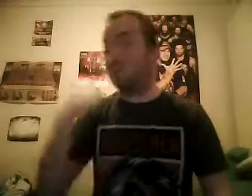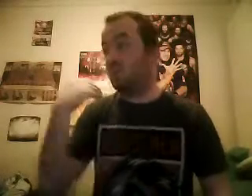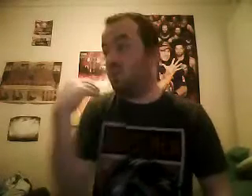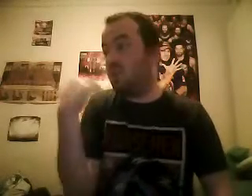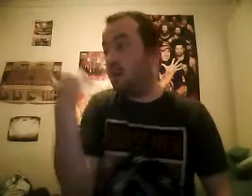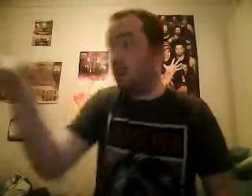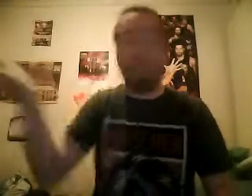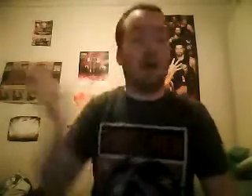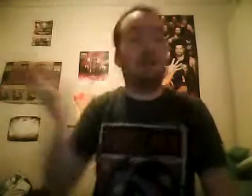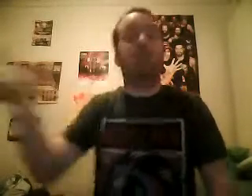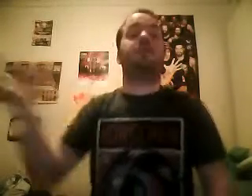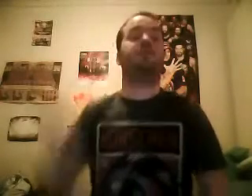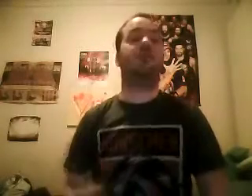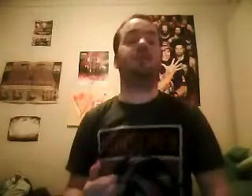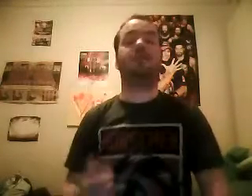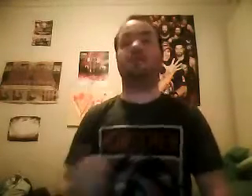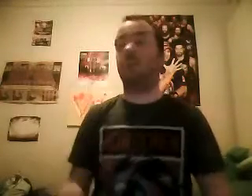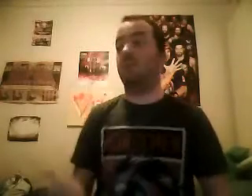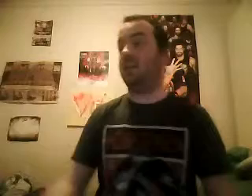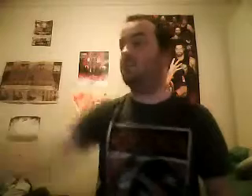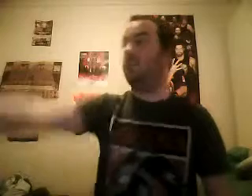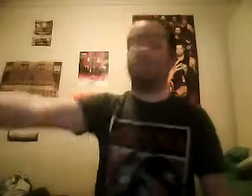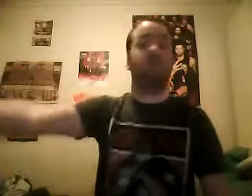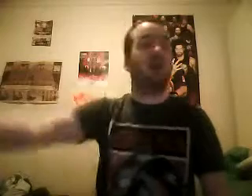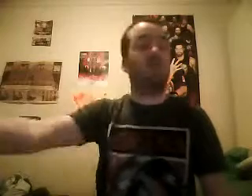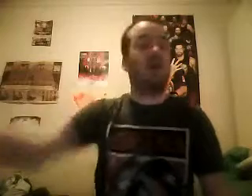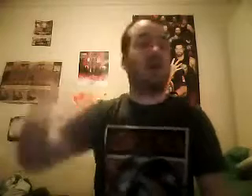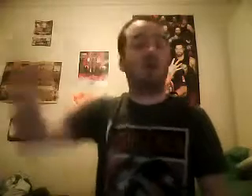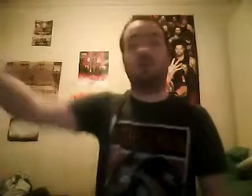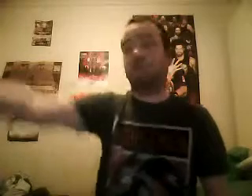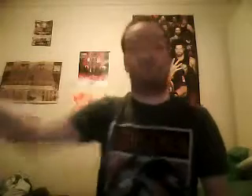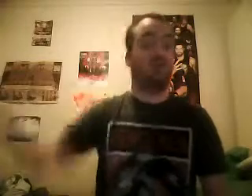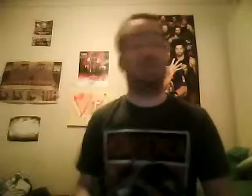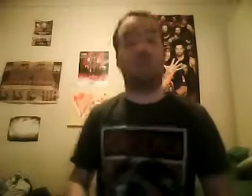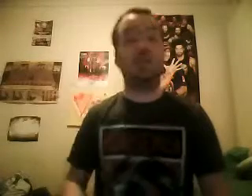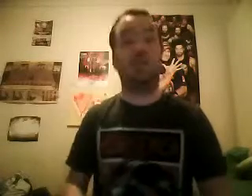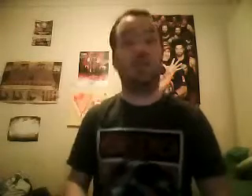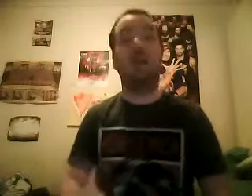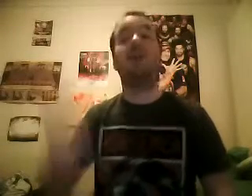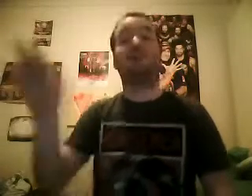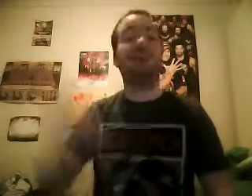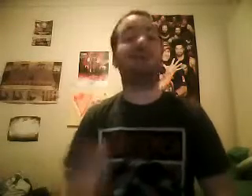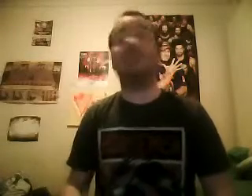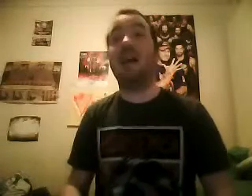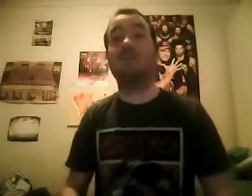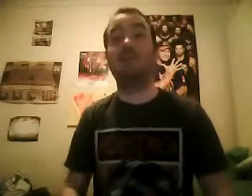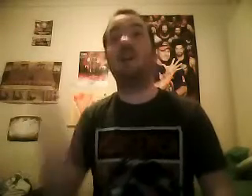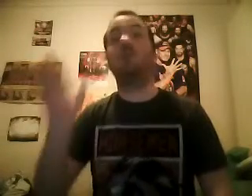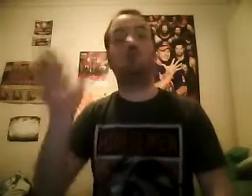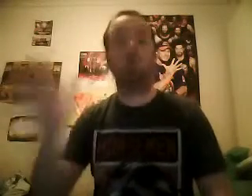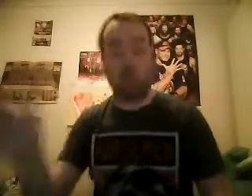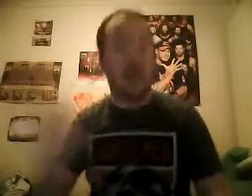she's aligning herself with somebody, which, by the way, on an exclusive interview, Lacey Evans